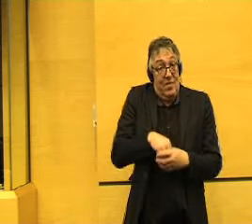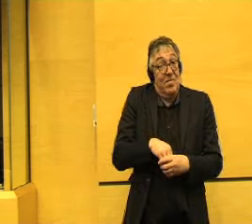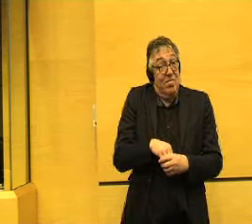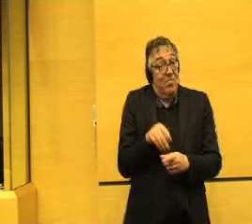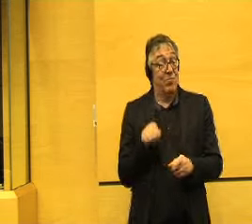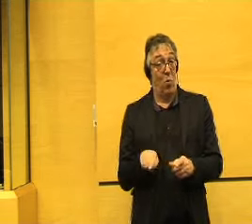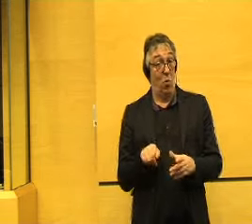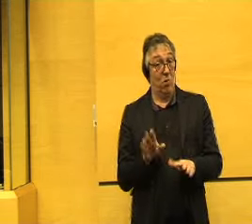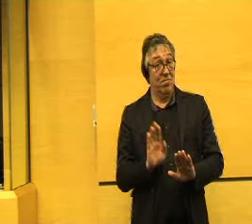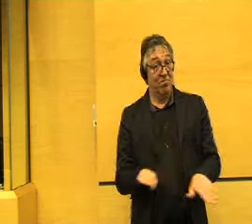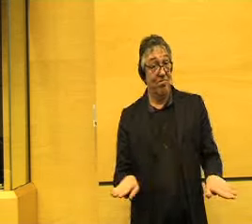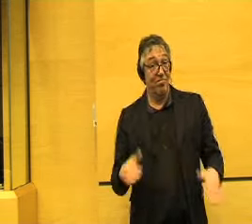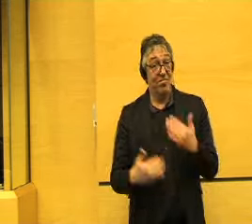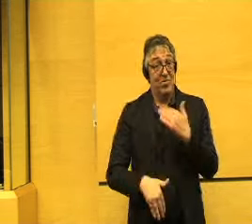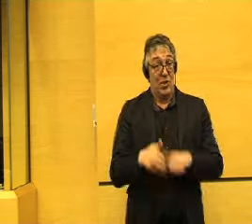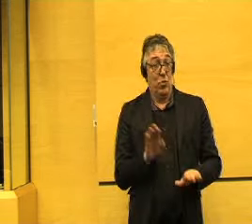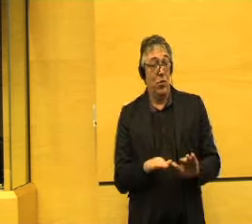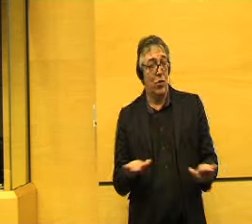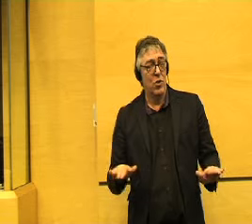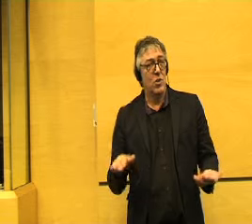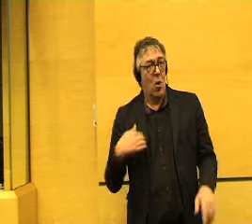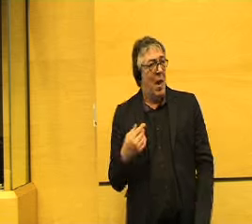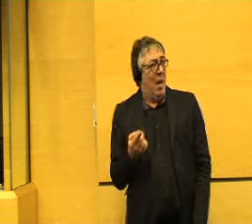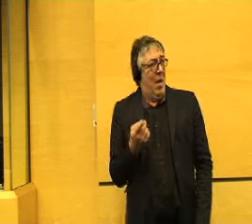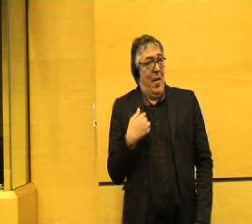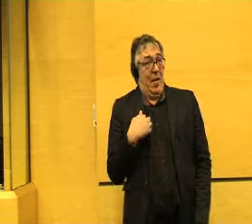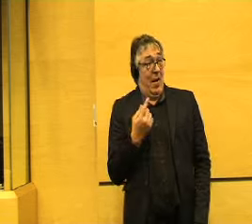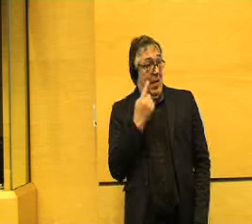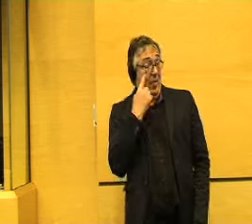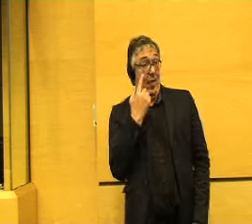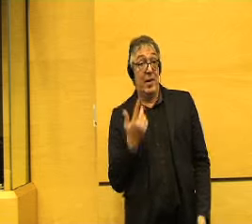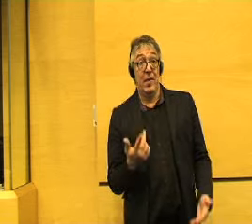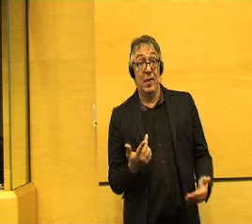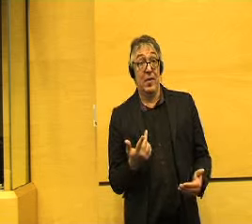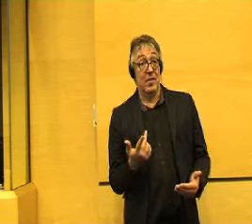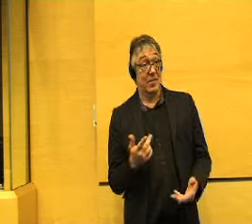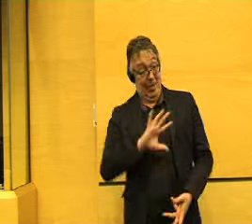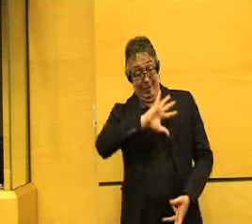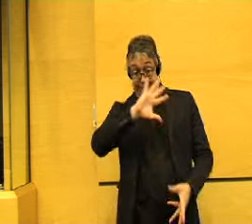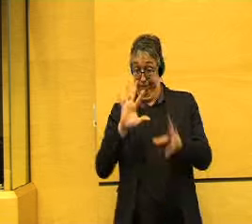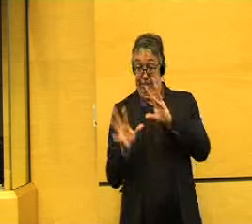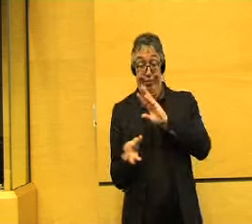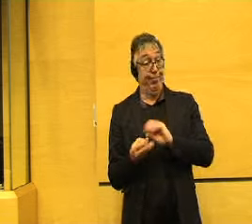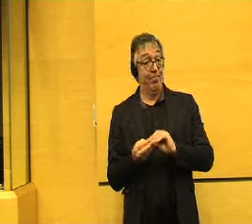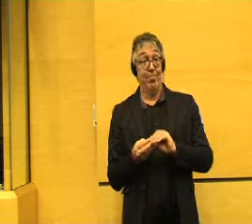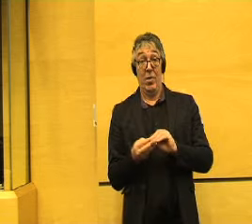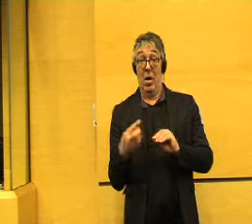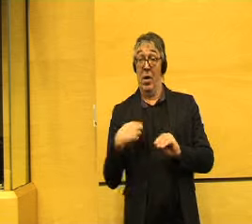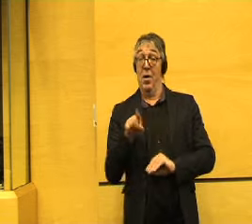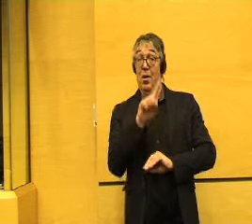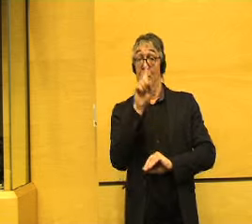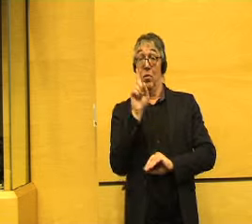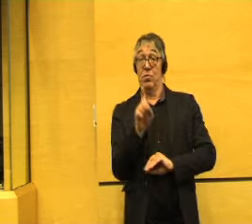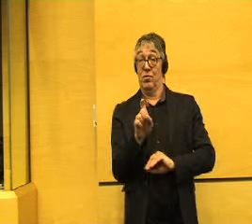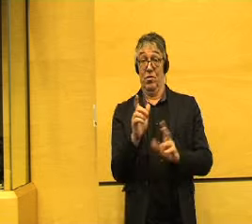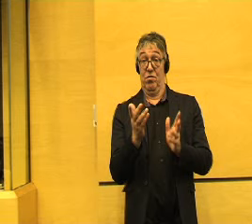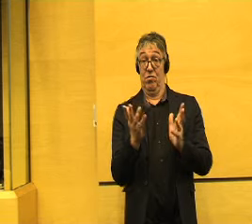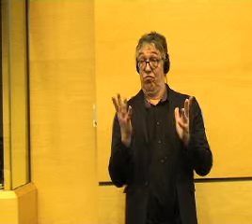valid for persons with disabilities. I think that sums up the questions that I would like to put at this